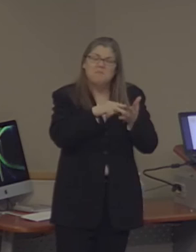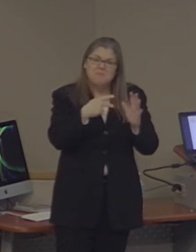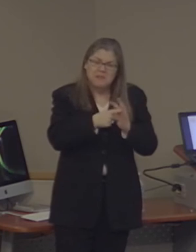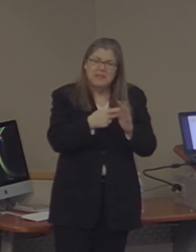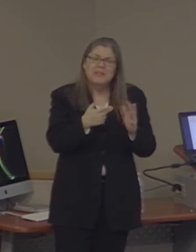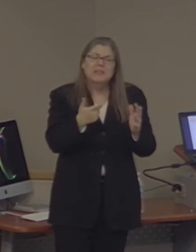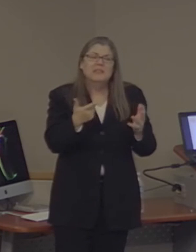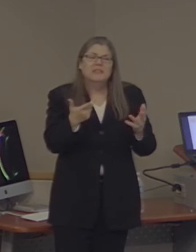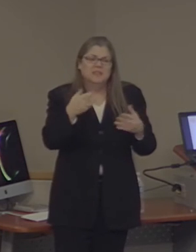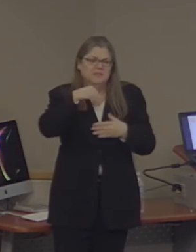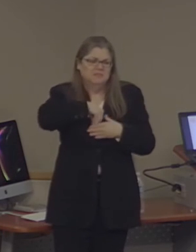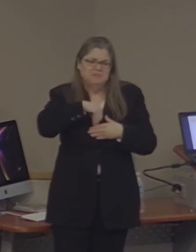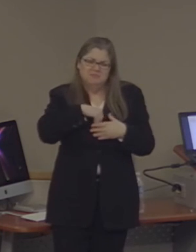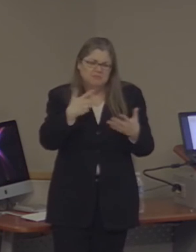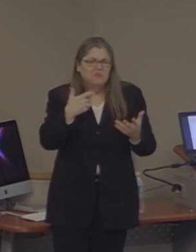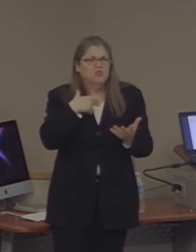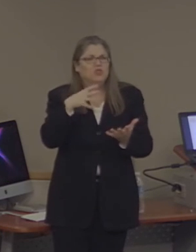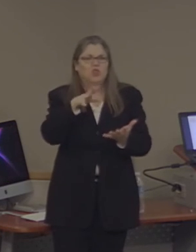learning something